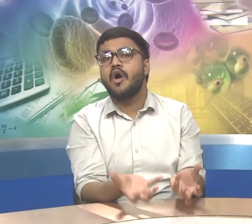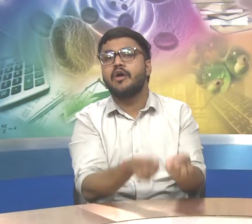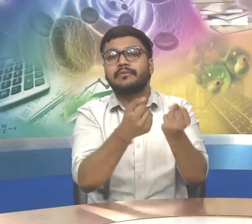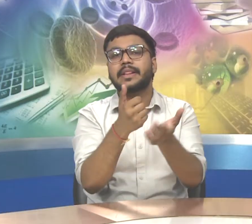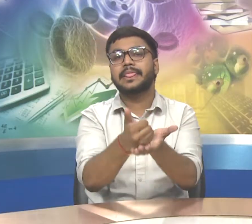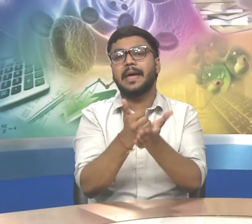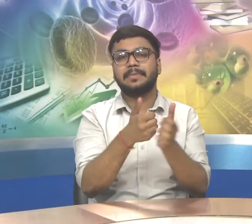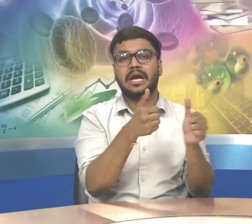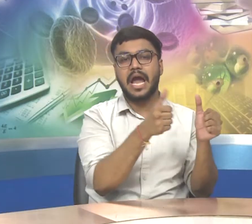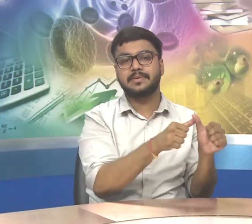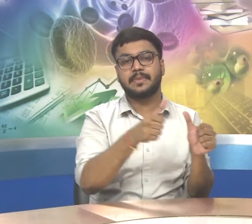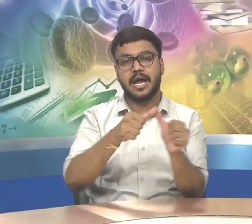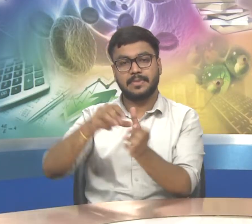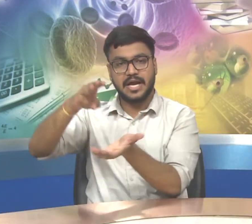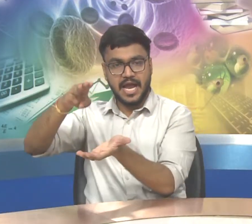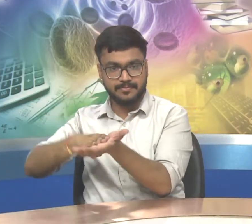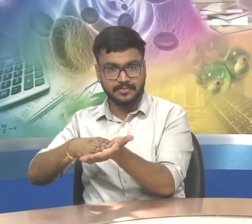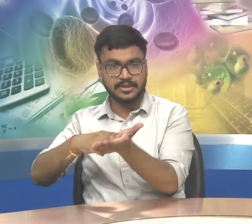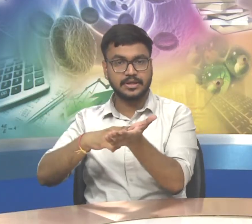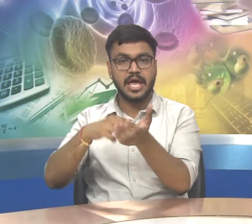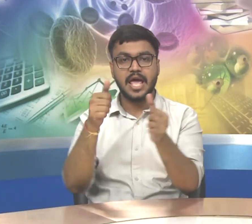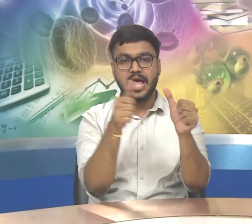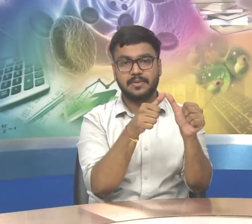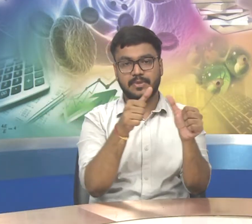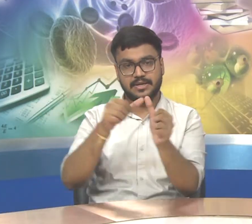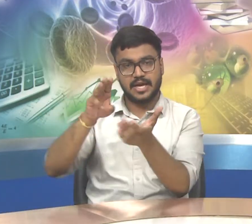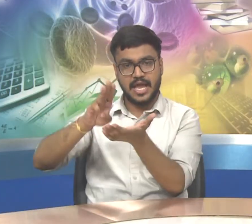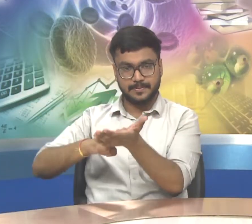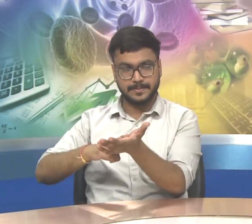are average atomic mass.